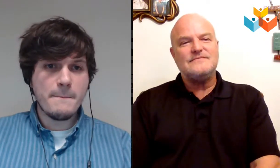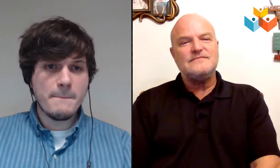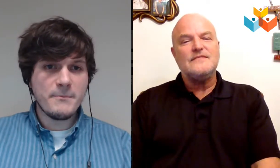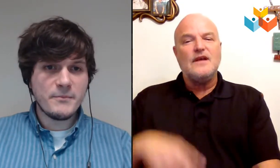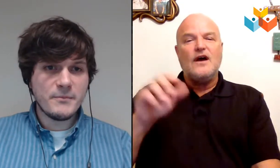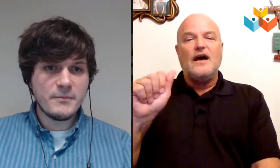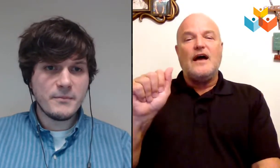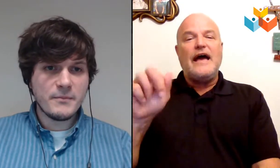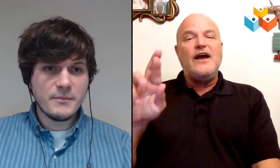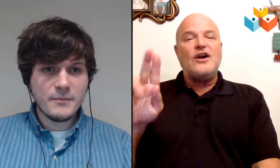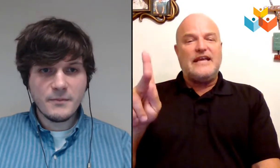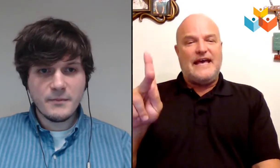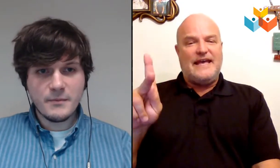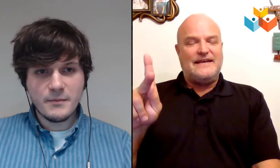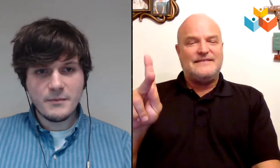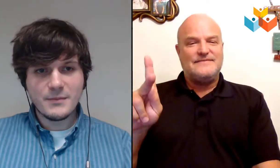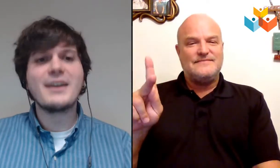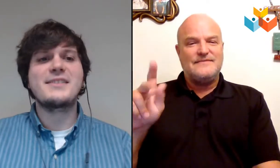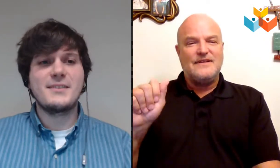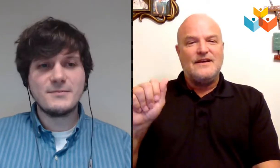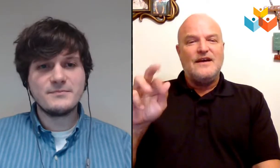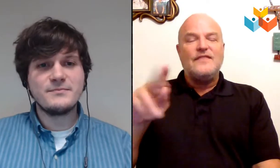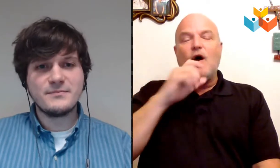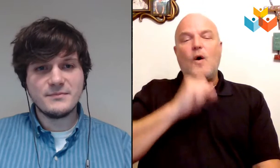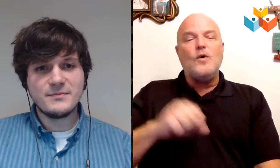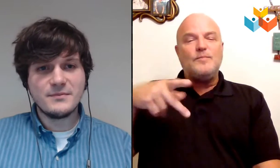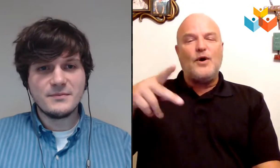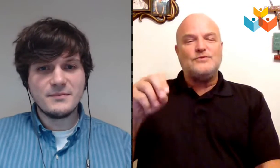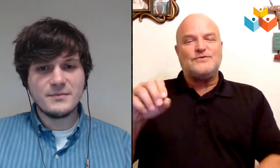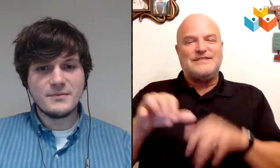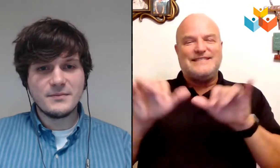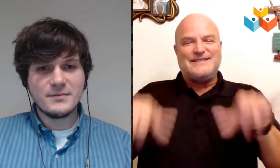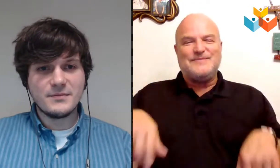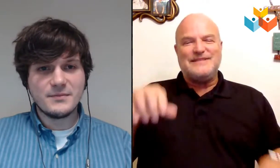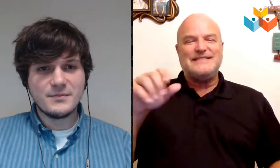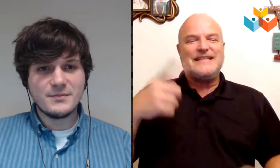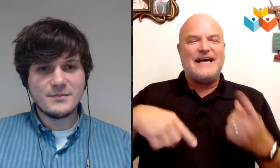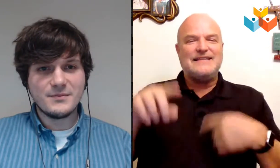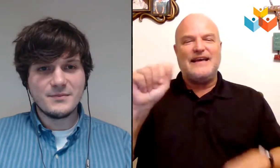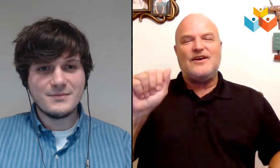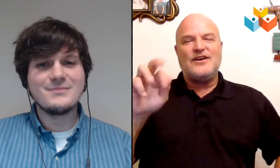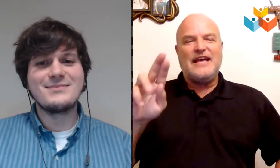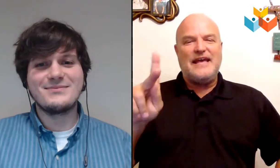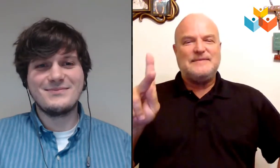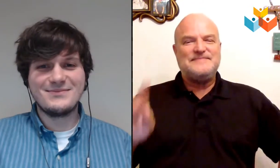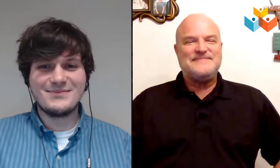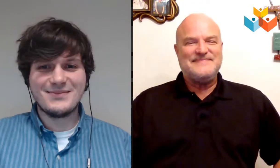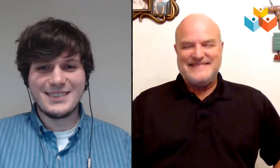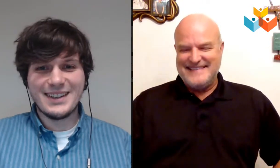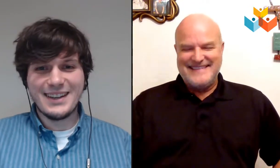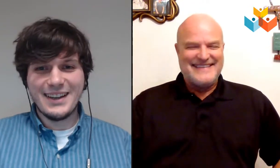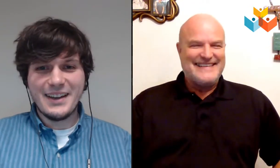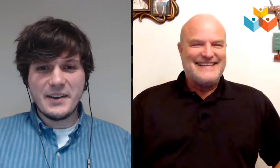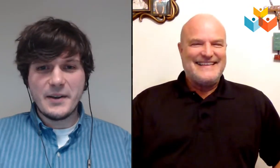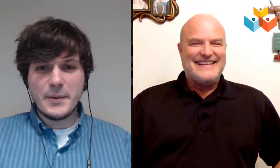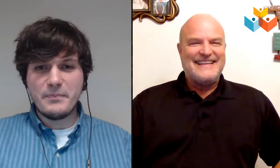Arkansas? ARK. I see. The old postal system sign, ARK.